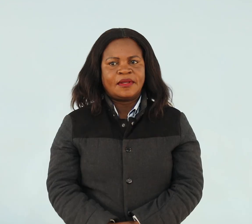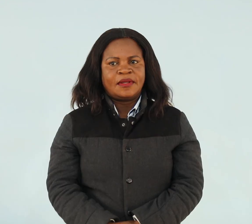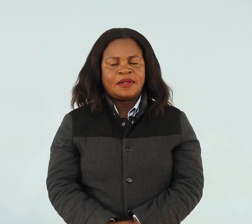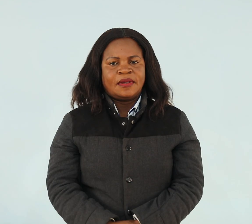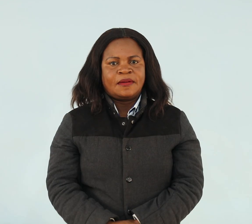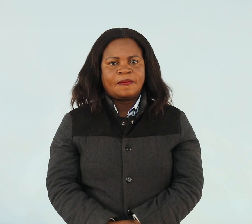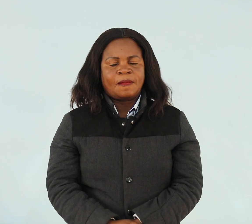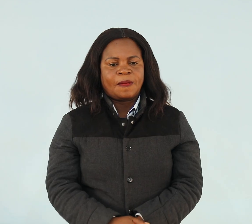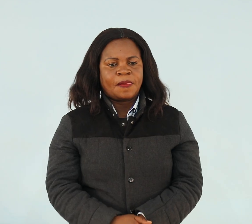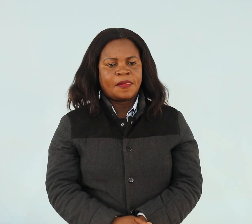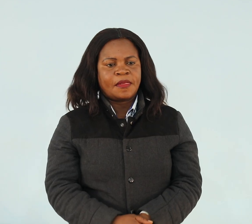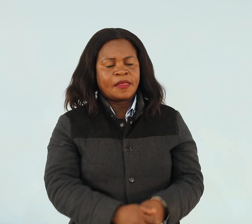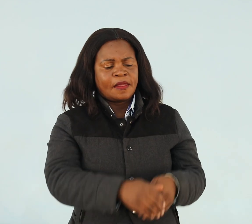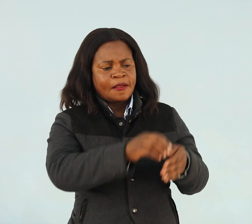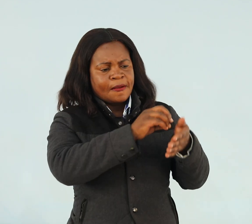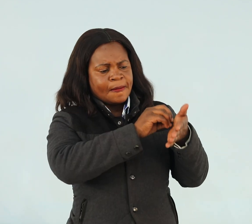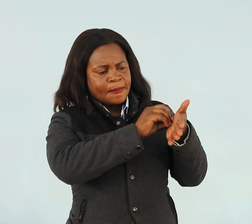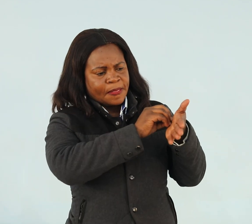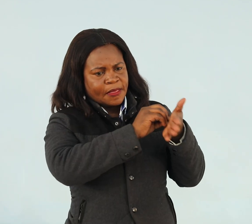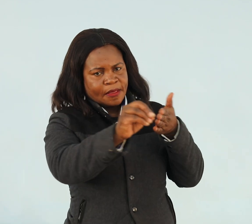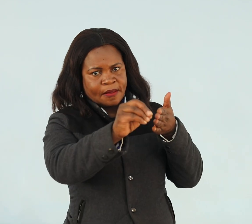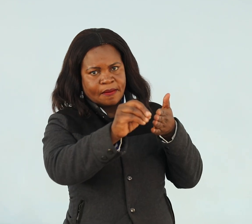Repeal and replacement of Article 68.